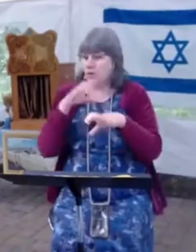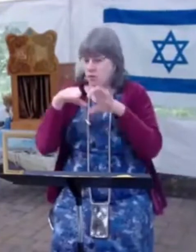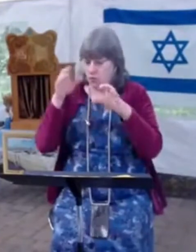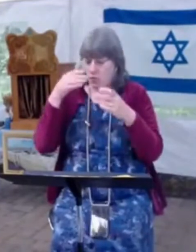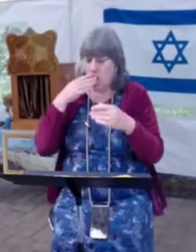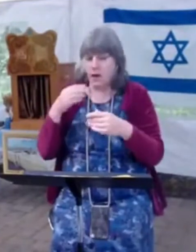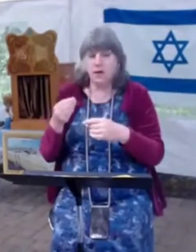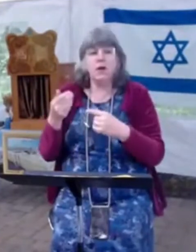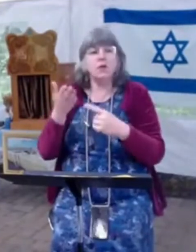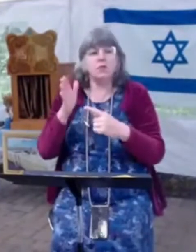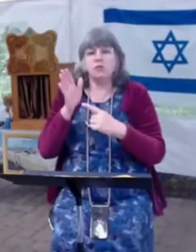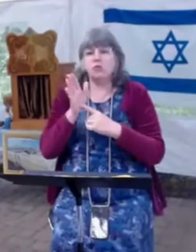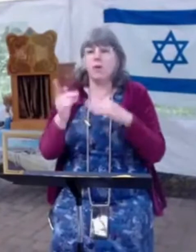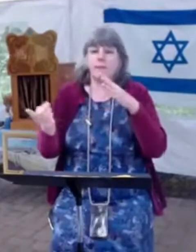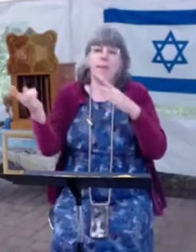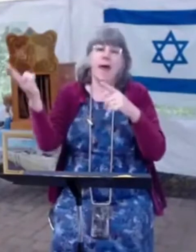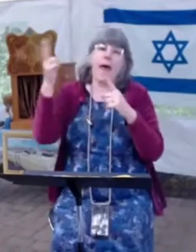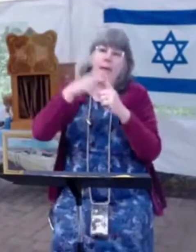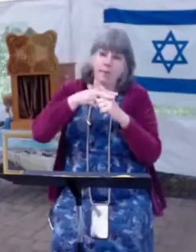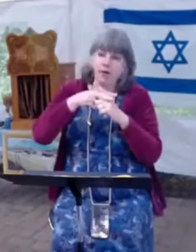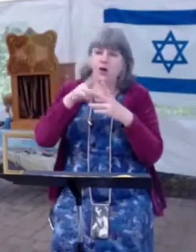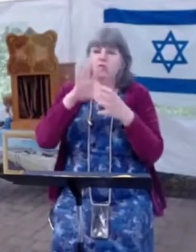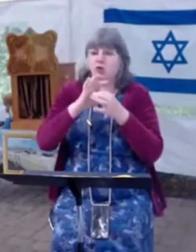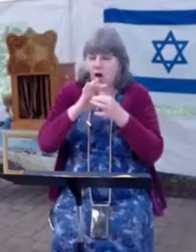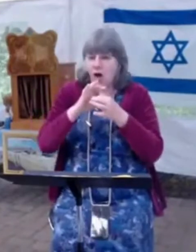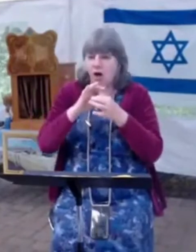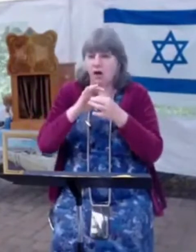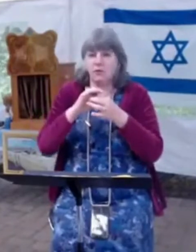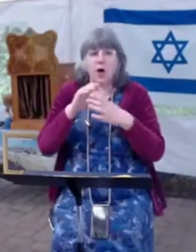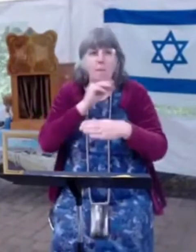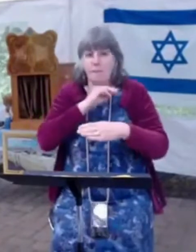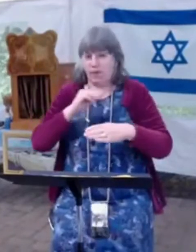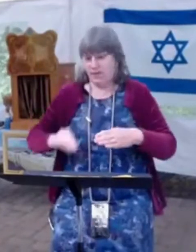the Besorah in the peace of the kingdom of God.